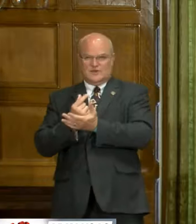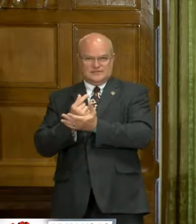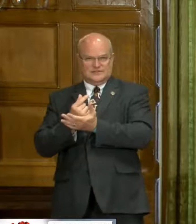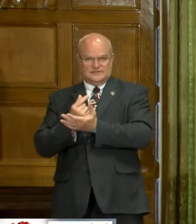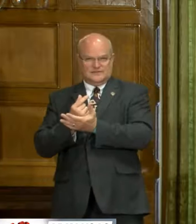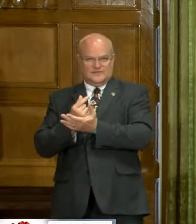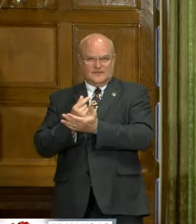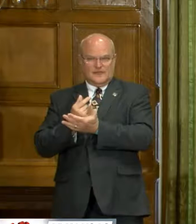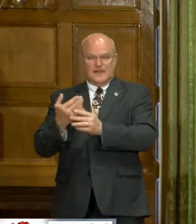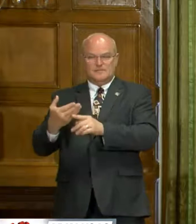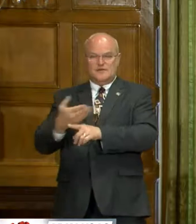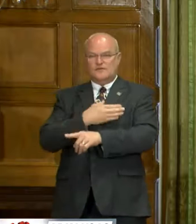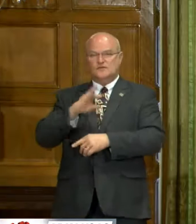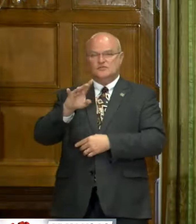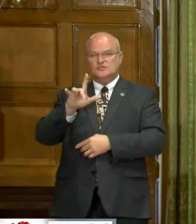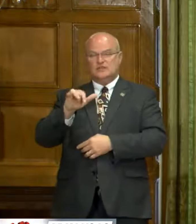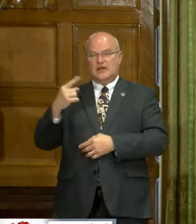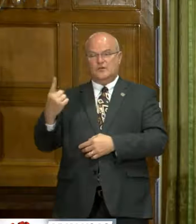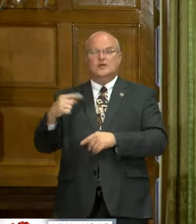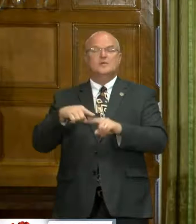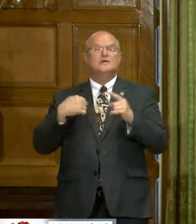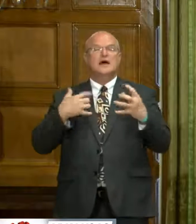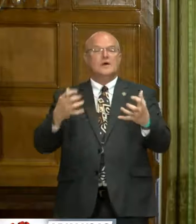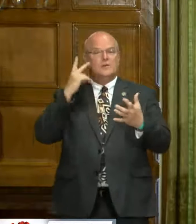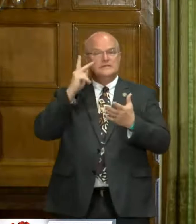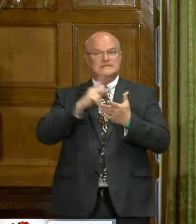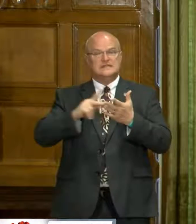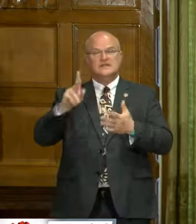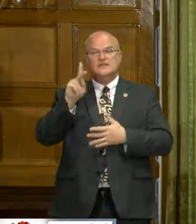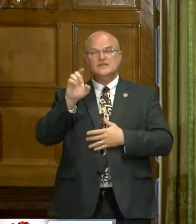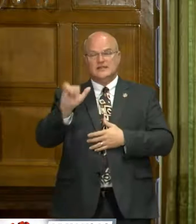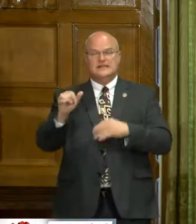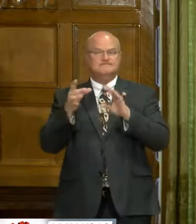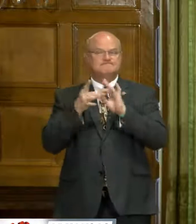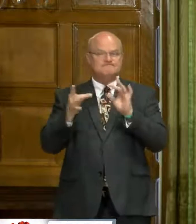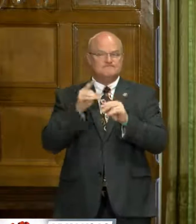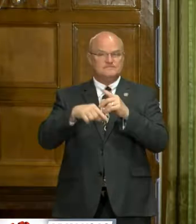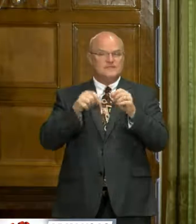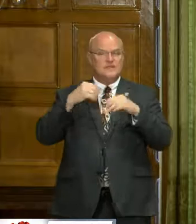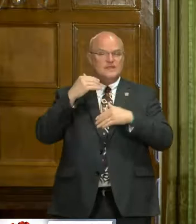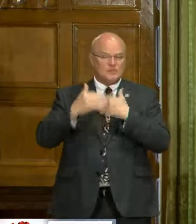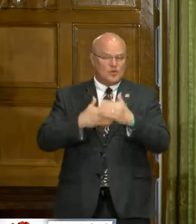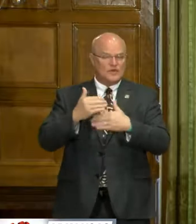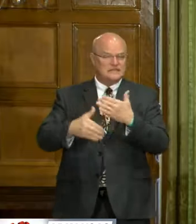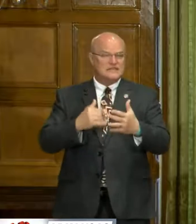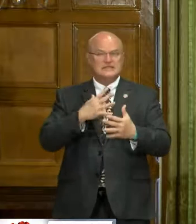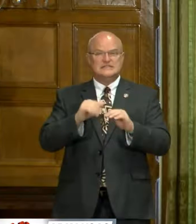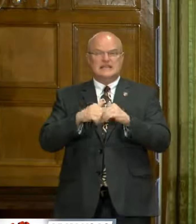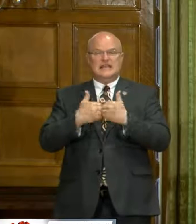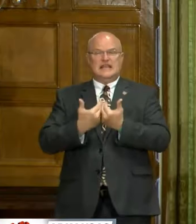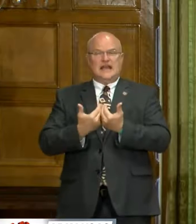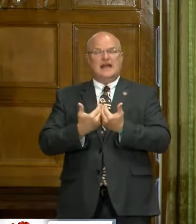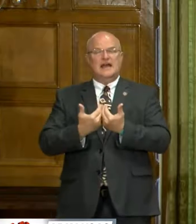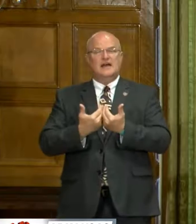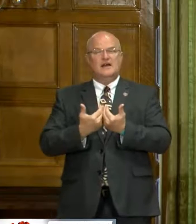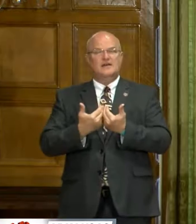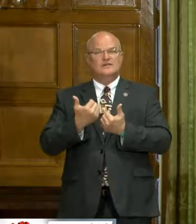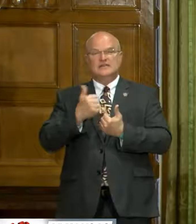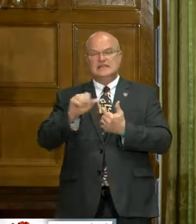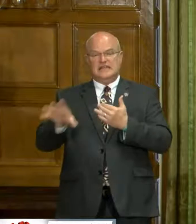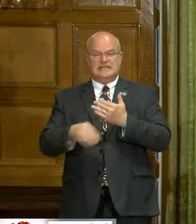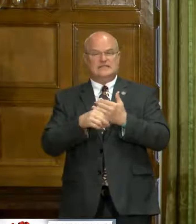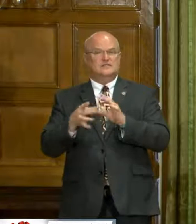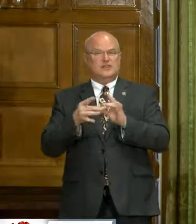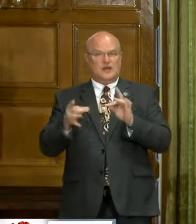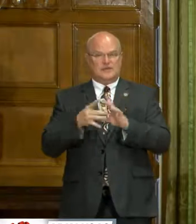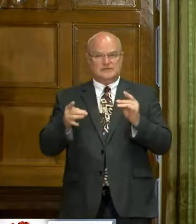graduations before July 1, but I wanted him to be able to talk about the process and how, and any